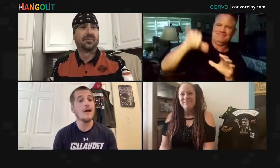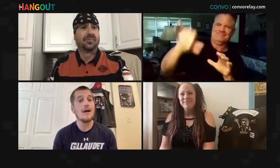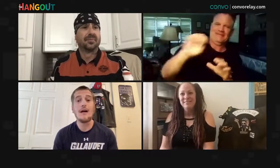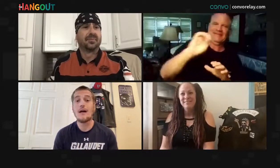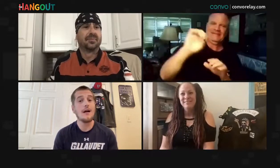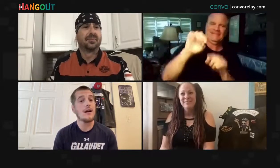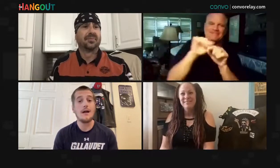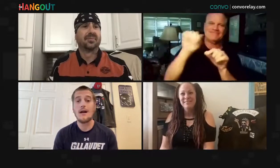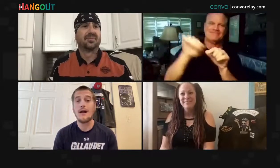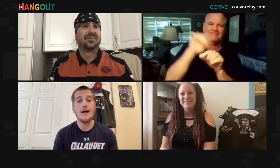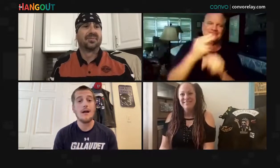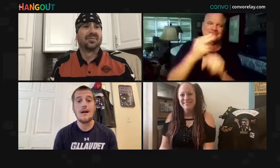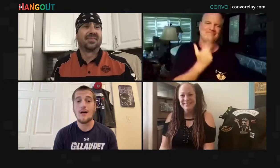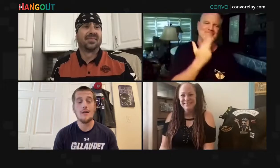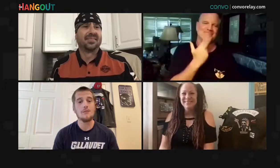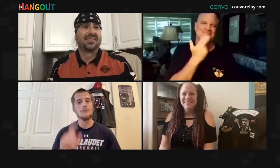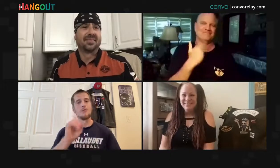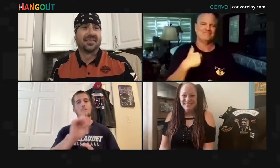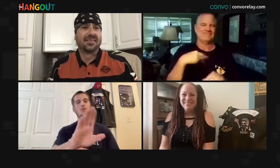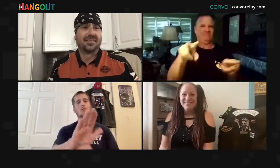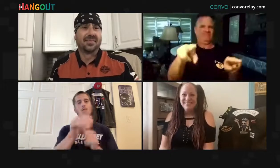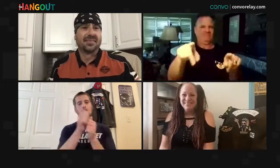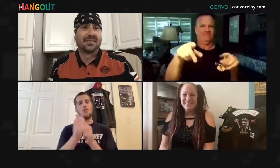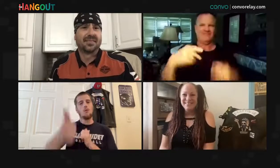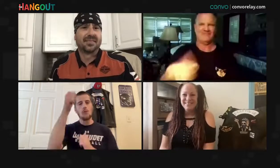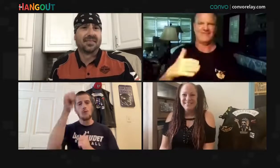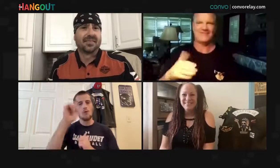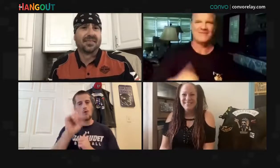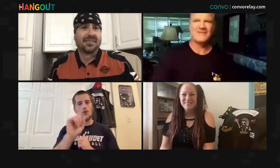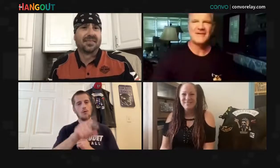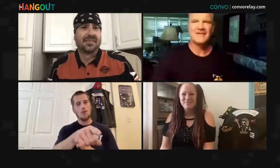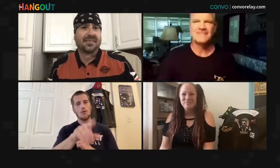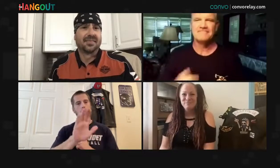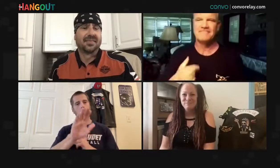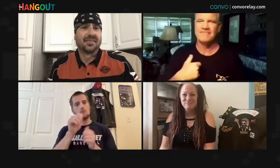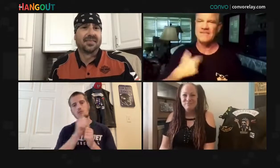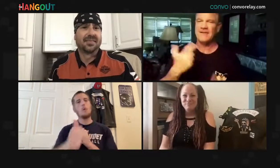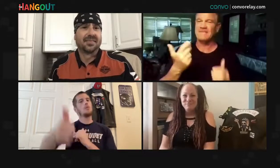had doing that road trip. I haven't gone that far. I've only gone local trips.